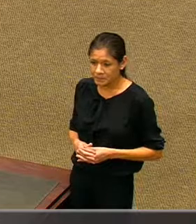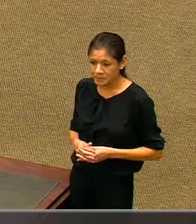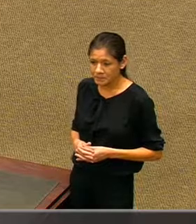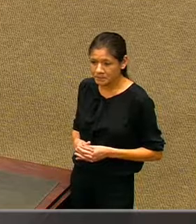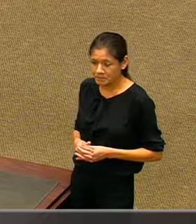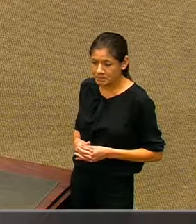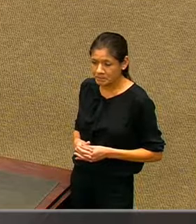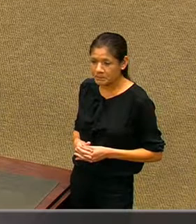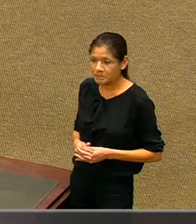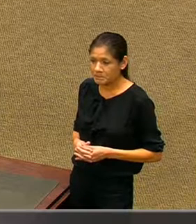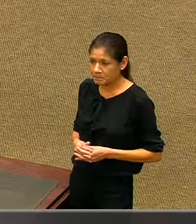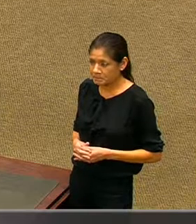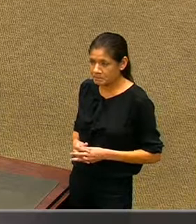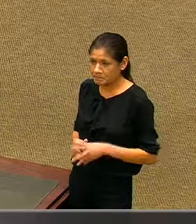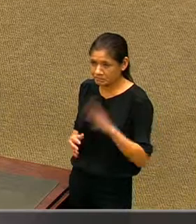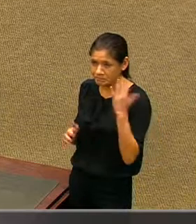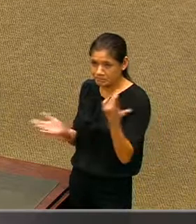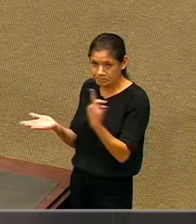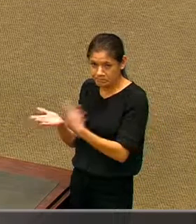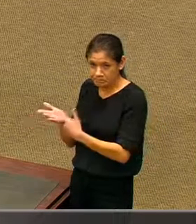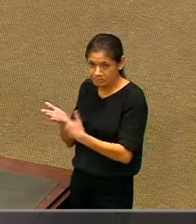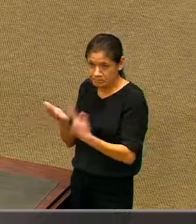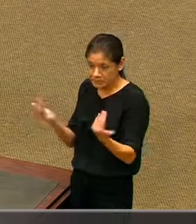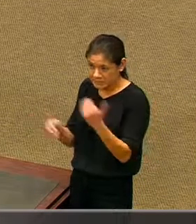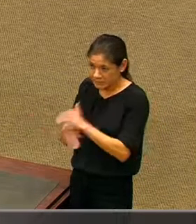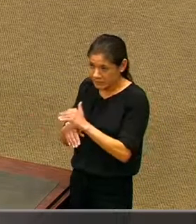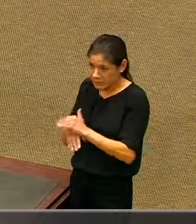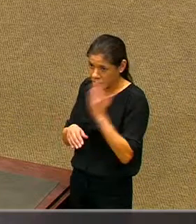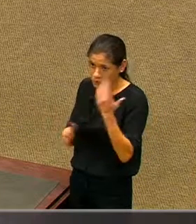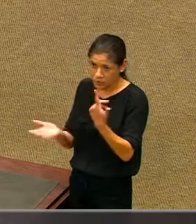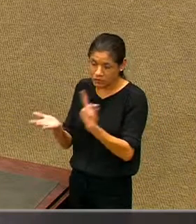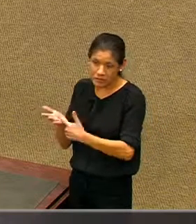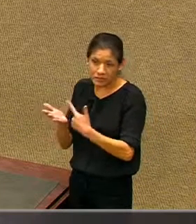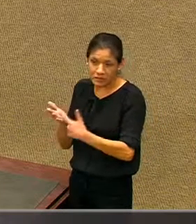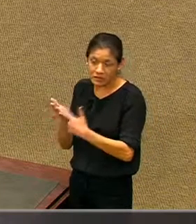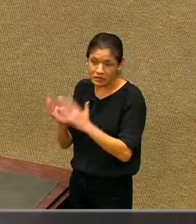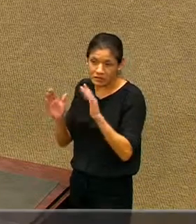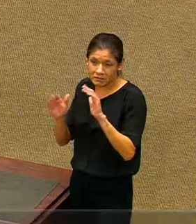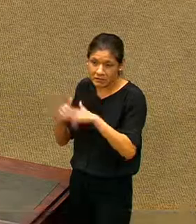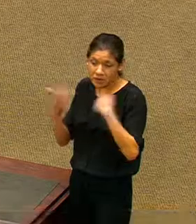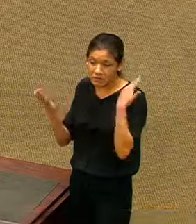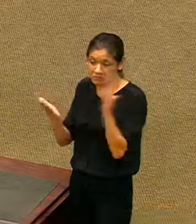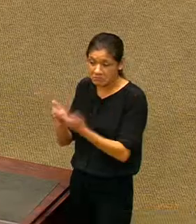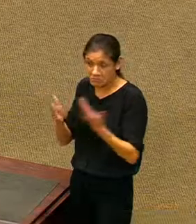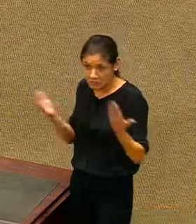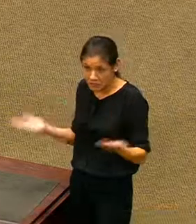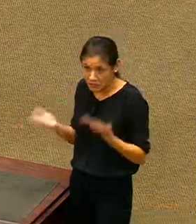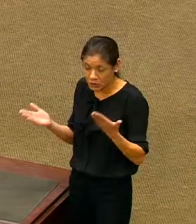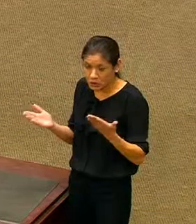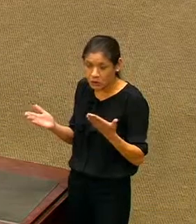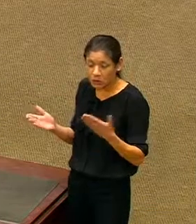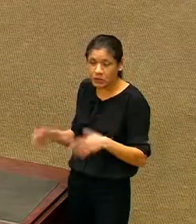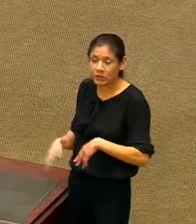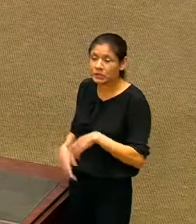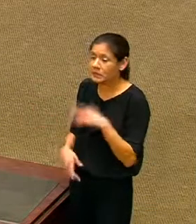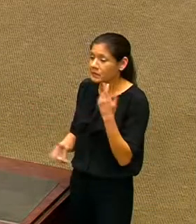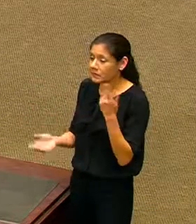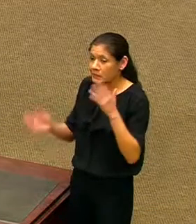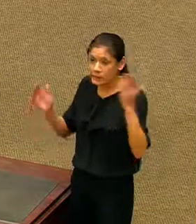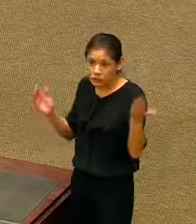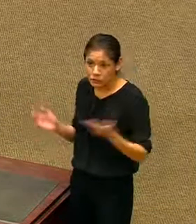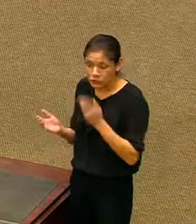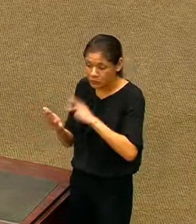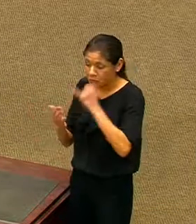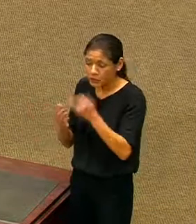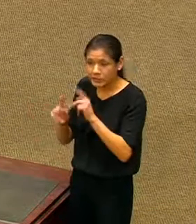So we're going to what are we going to talk about while we're here? We're going to go over how we got here. We're going to choose the project team that will be